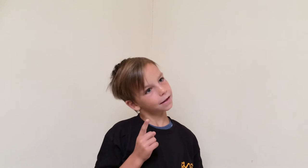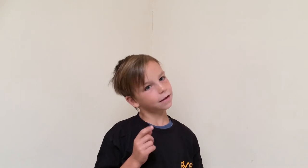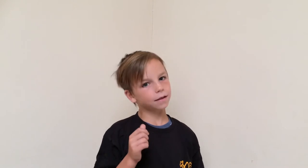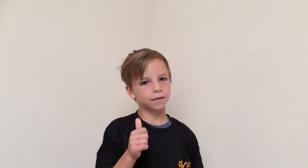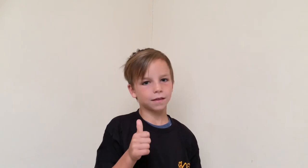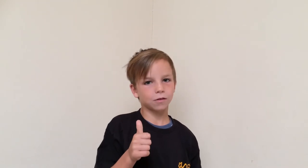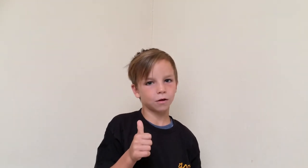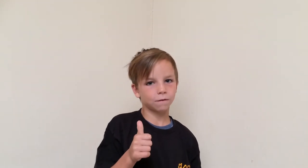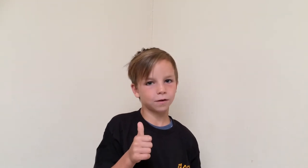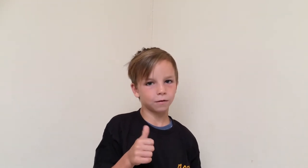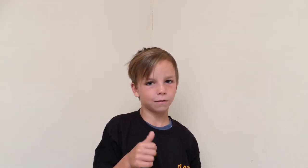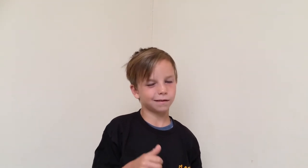Alec, this song is for you.